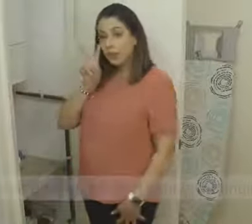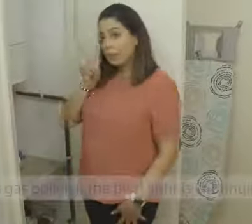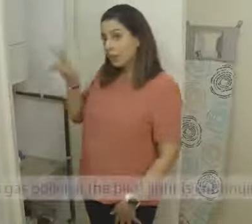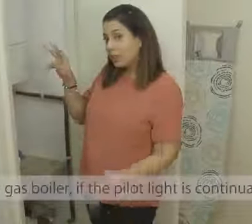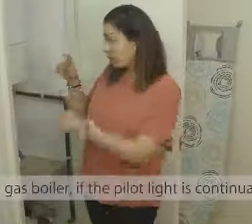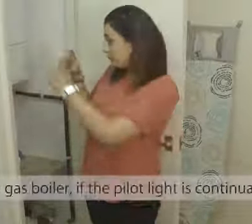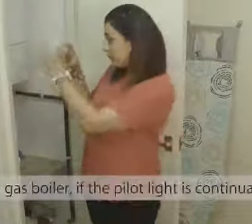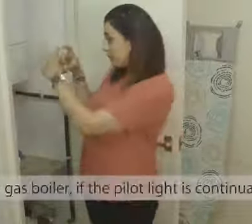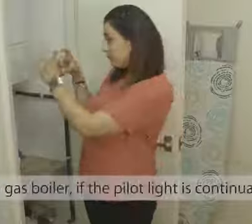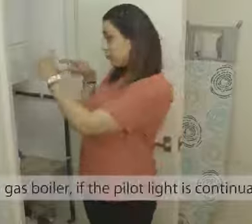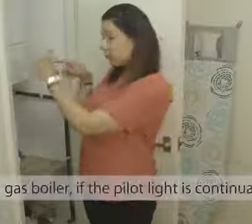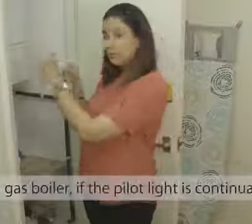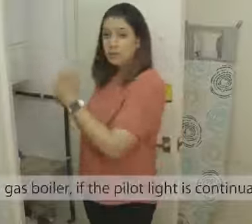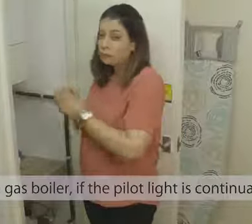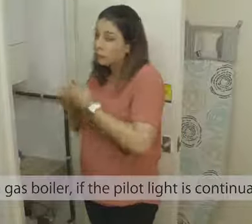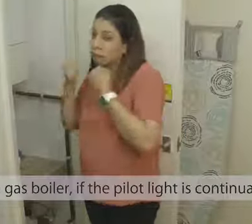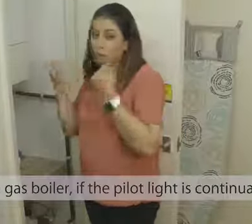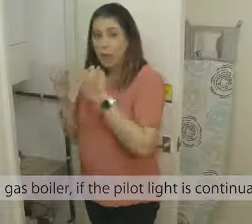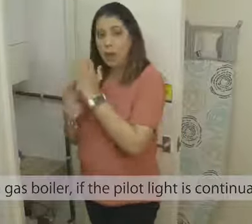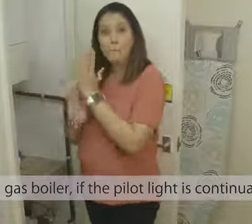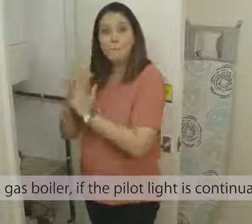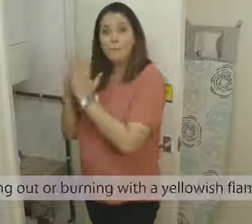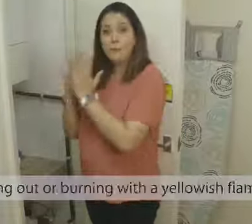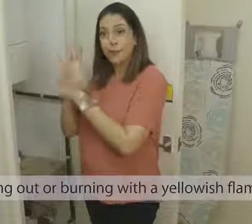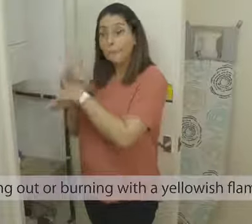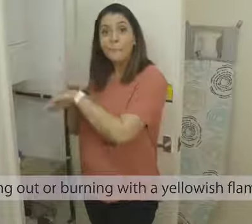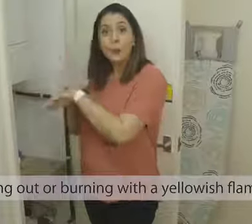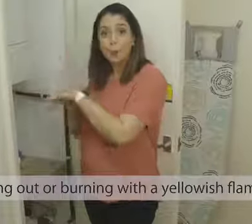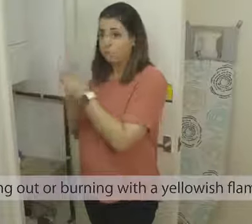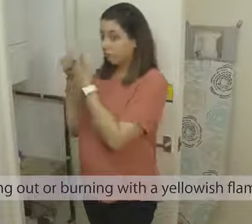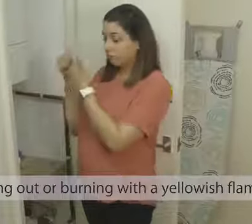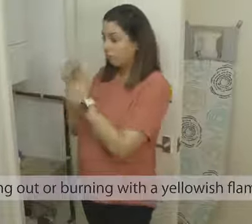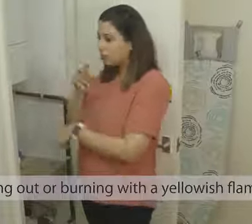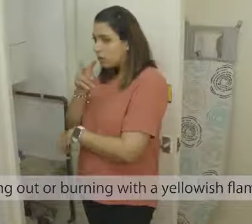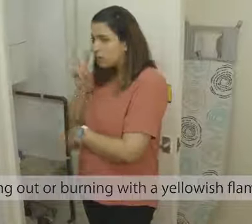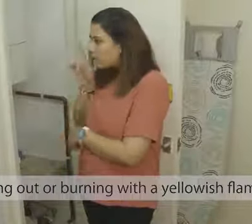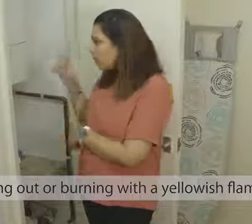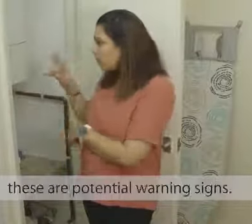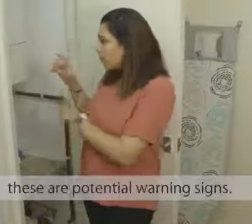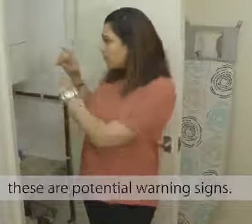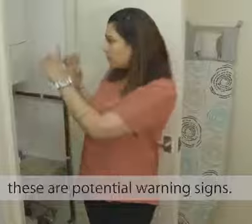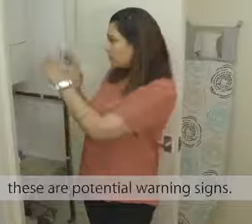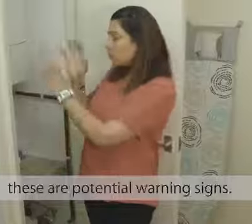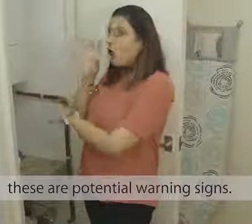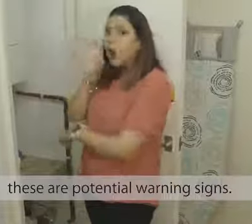On a gas boiler, if the pilot light is continually going out or burning with a yellowish flame, these are potential warning